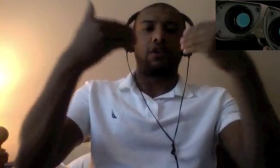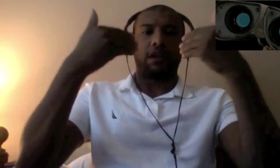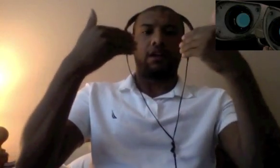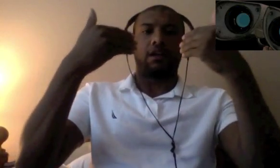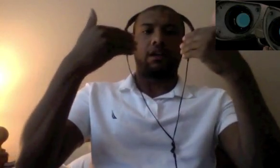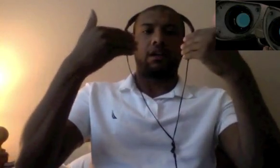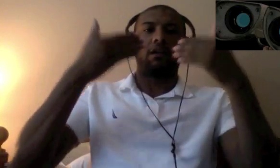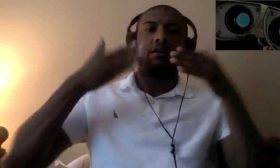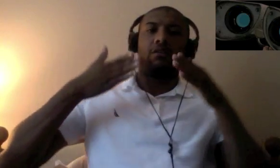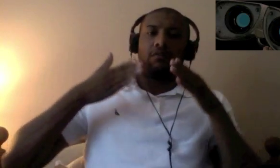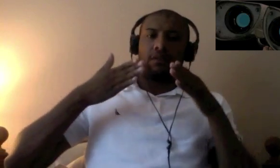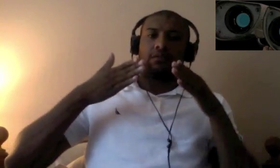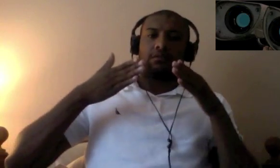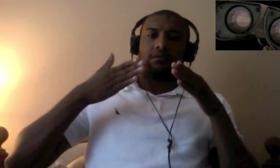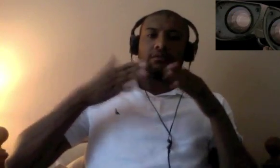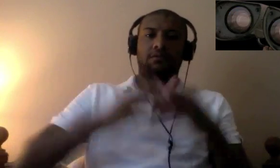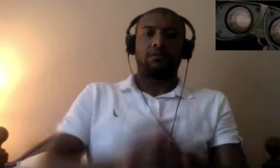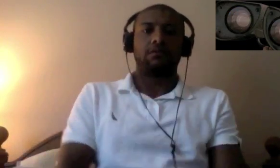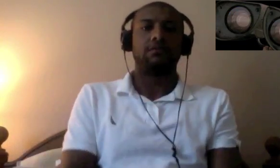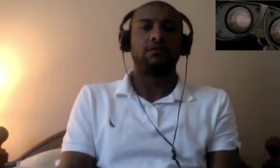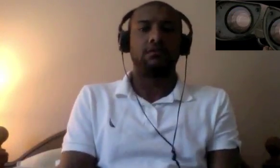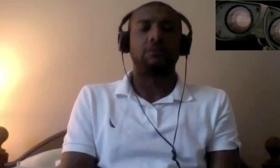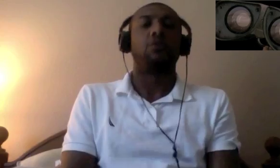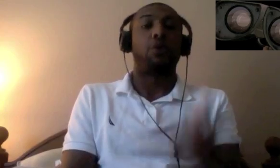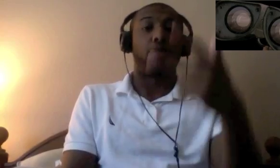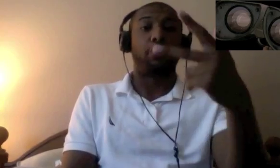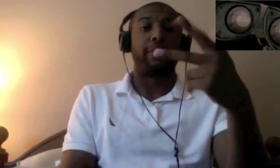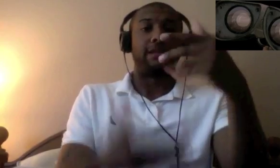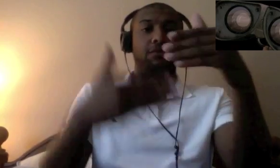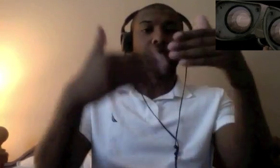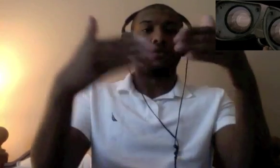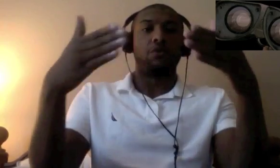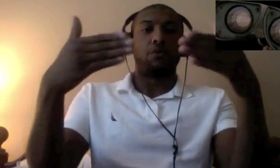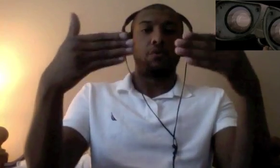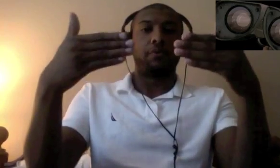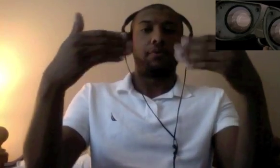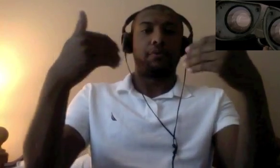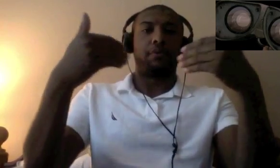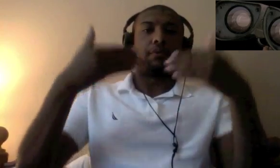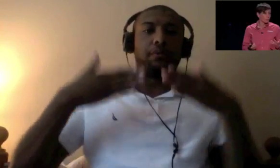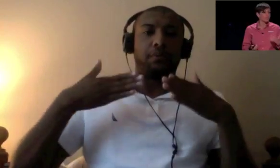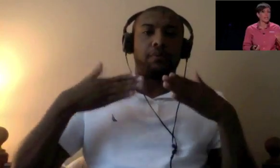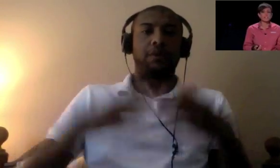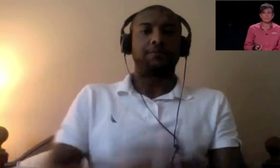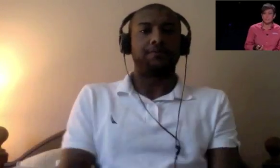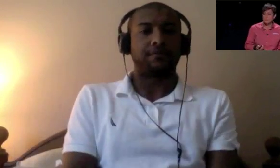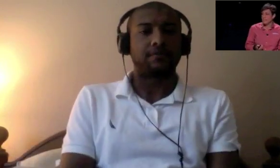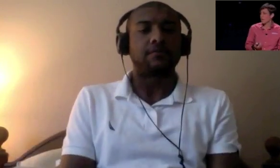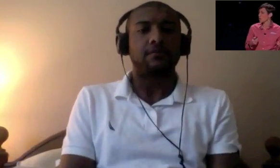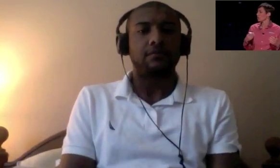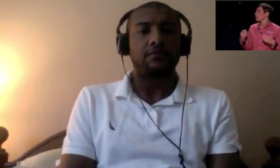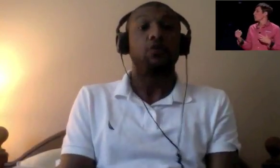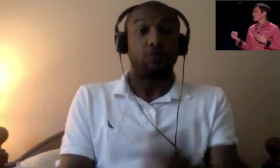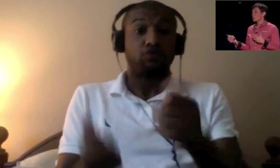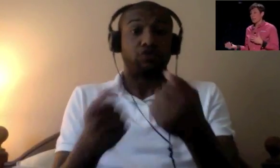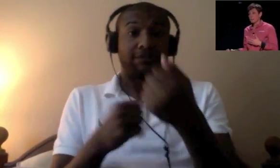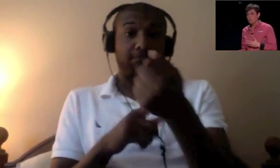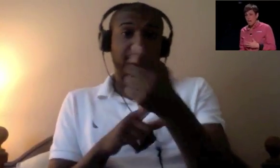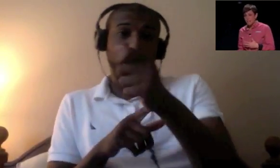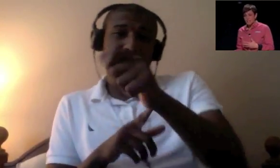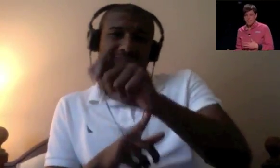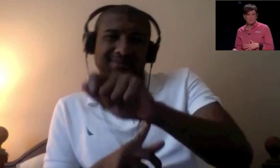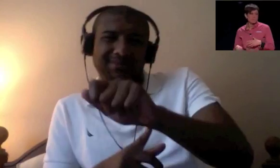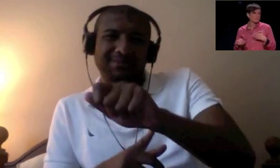and a convex lens, and here you see all three together, showing us all these reflections. We tried turning them down, we